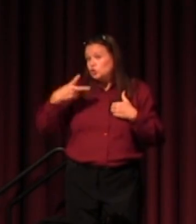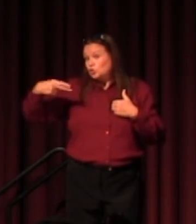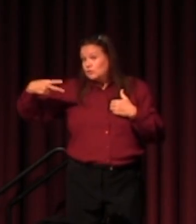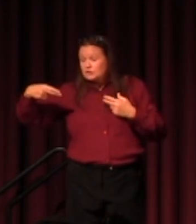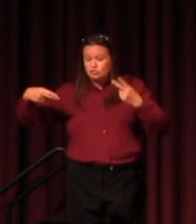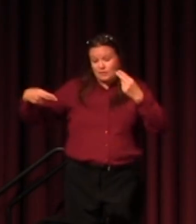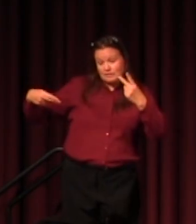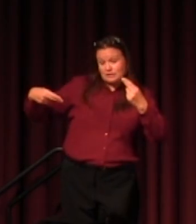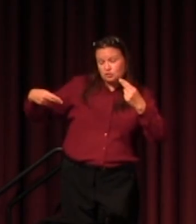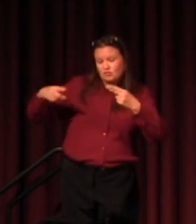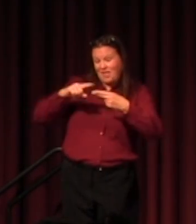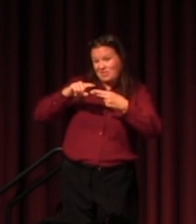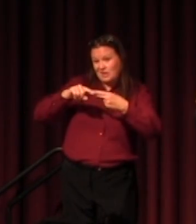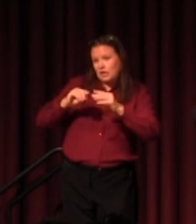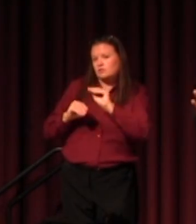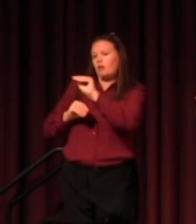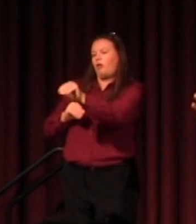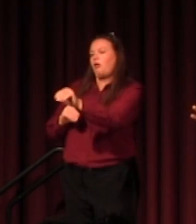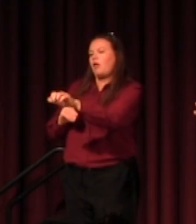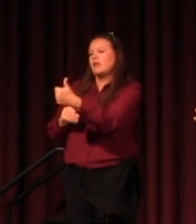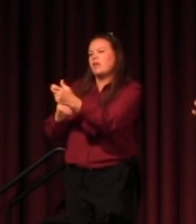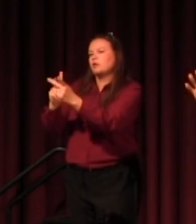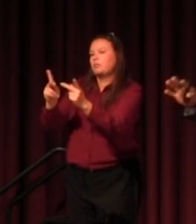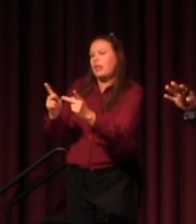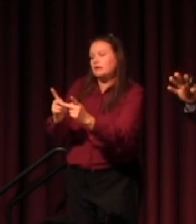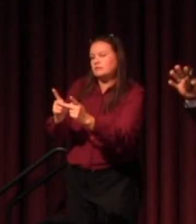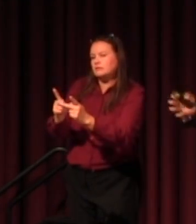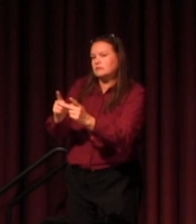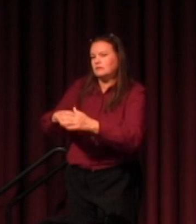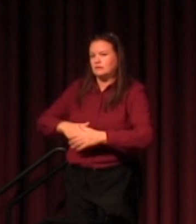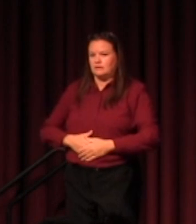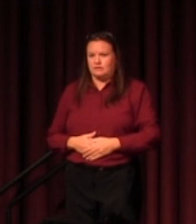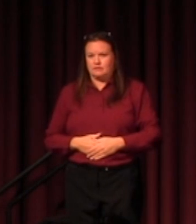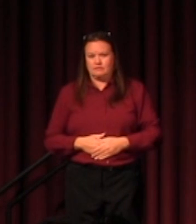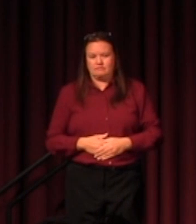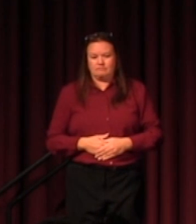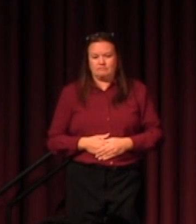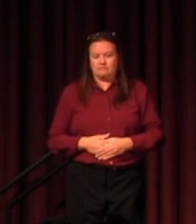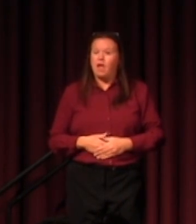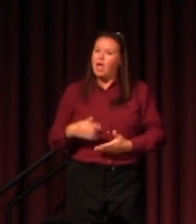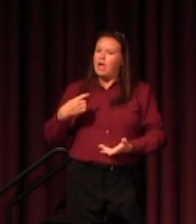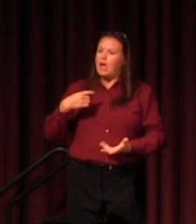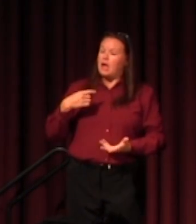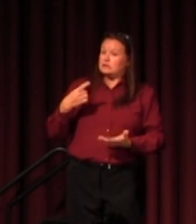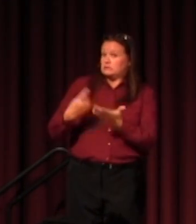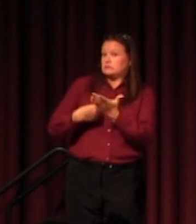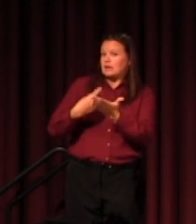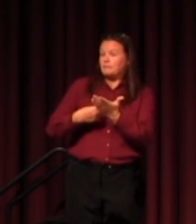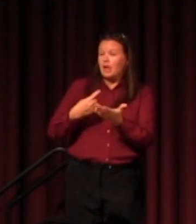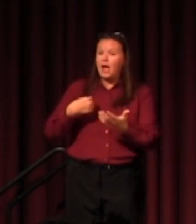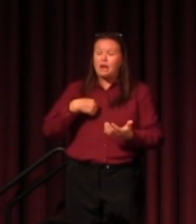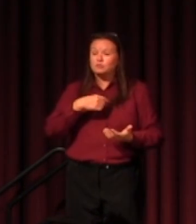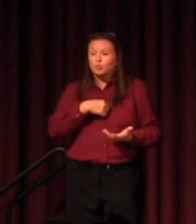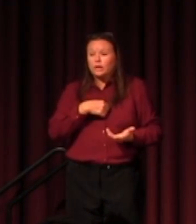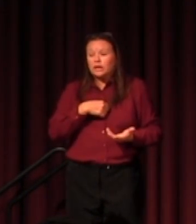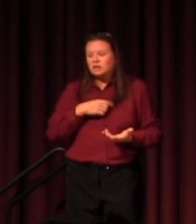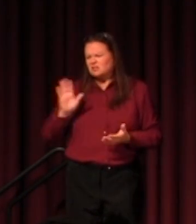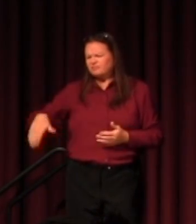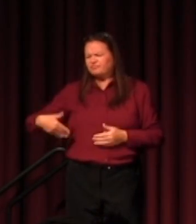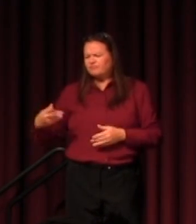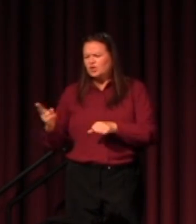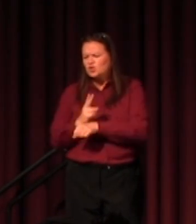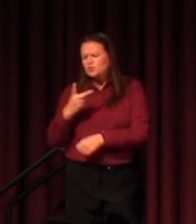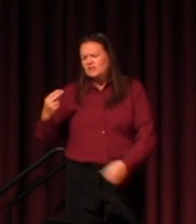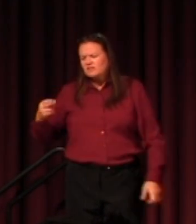At worst, we don't actually make even accommodations for them. We tell them, you just gotta figure out how to do the thing that the predominant people do.